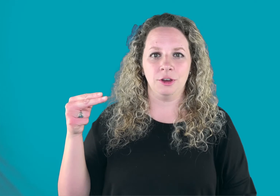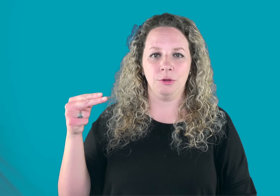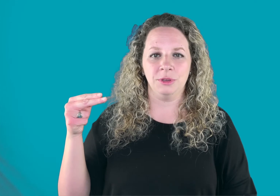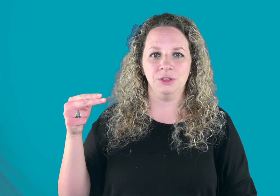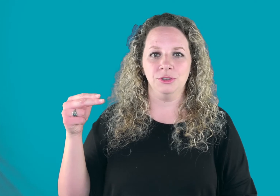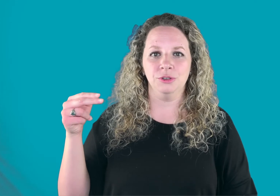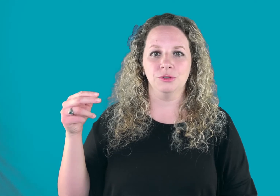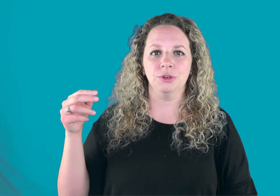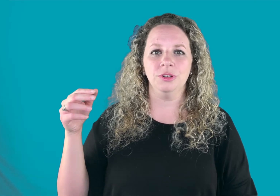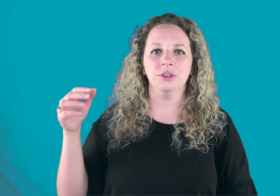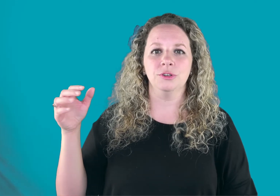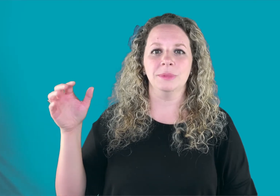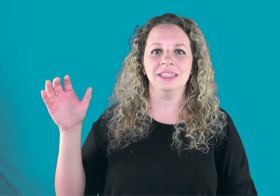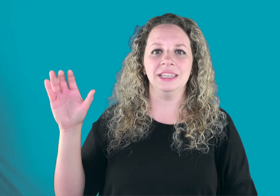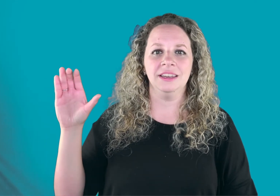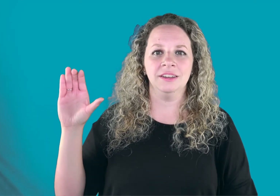open to neutral, go to my C,